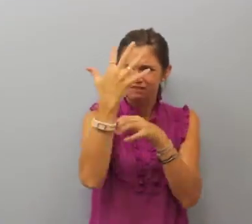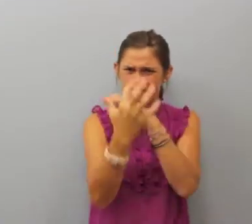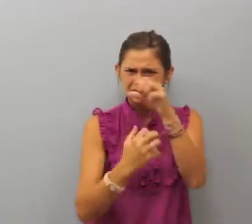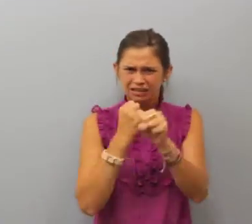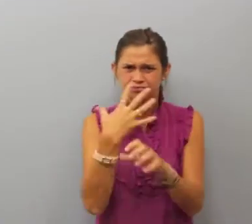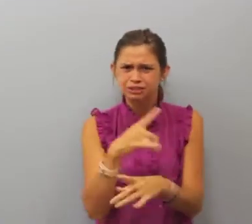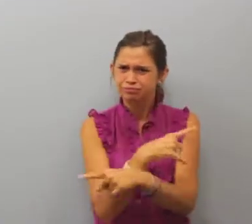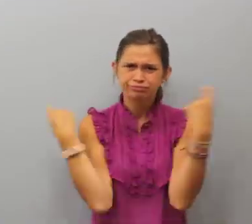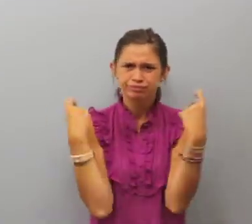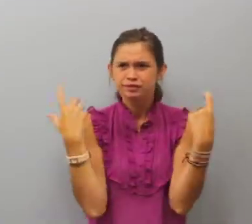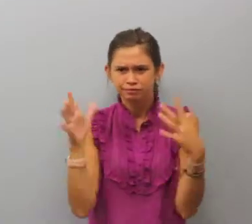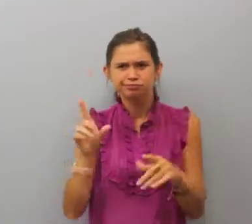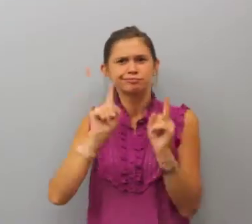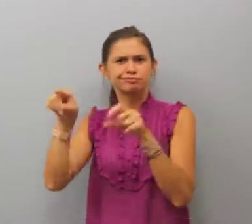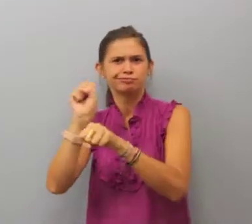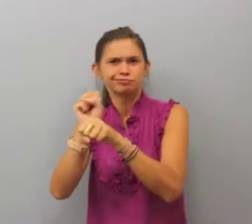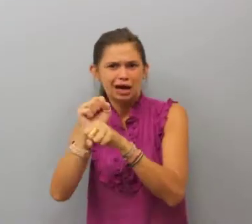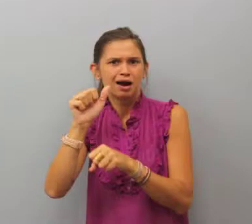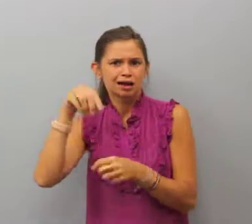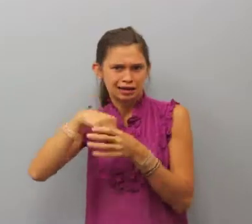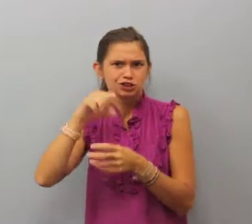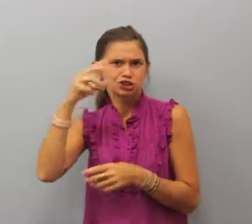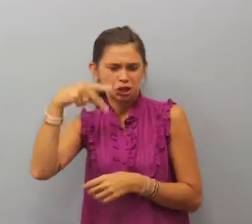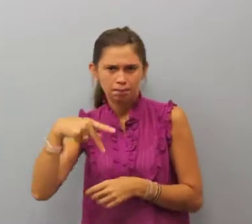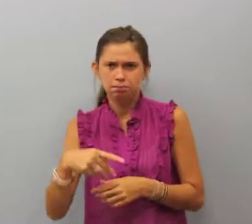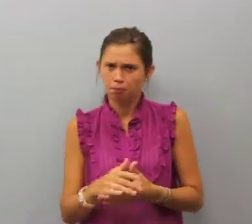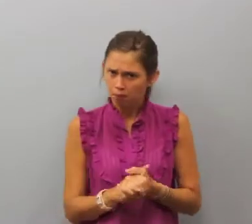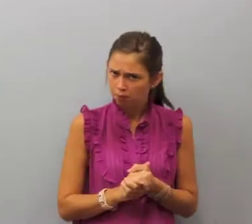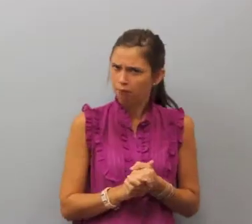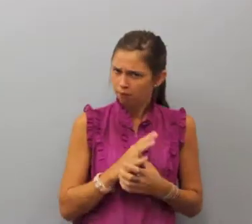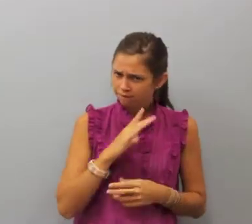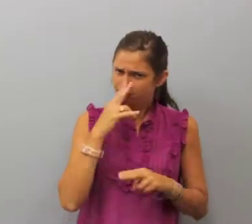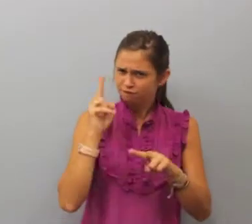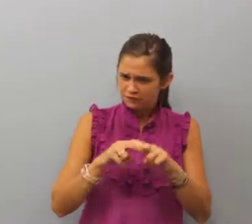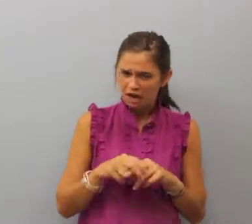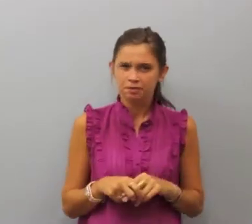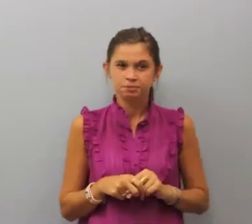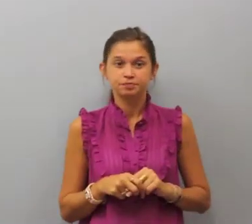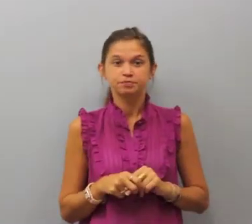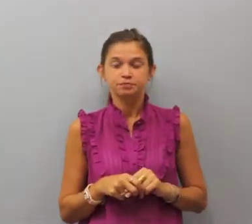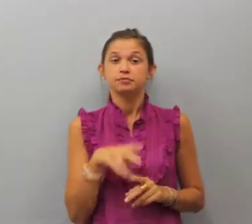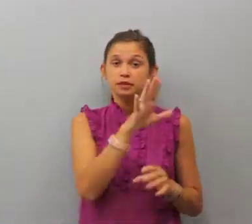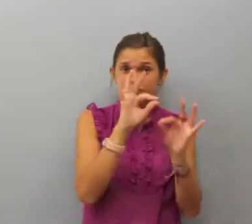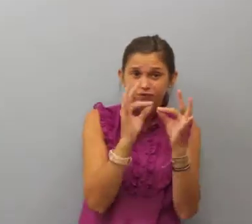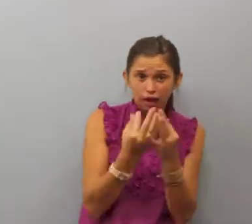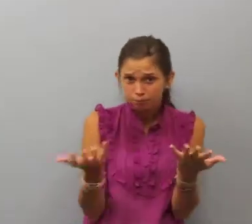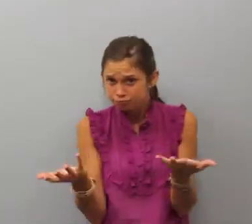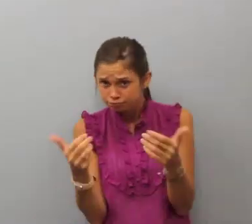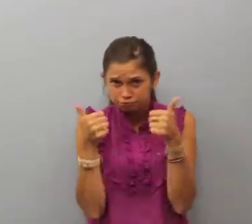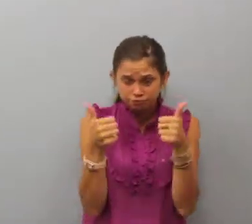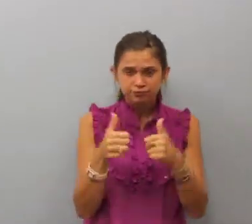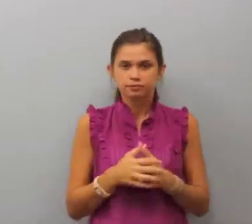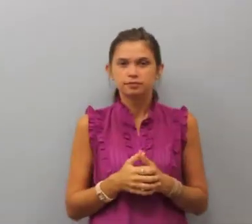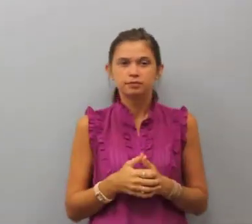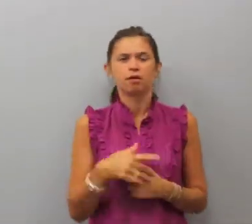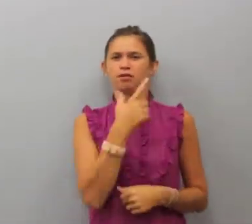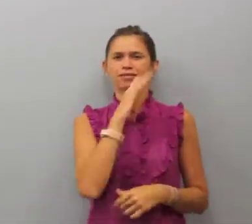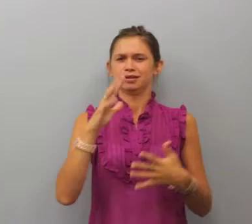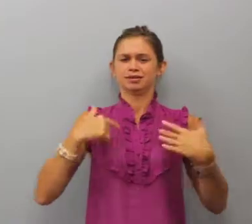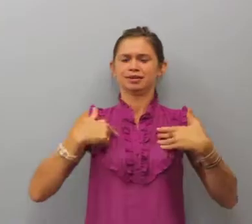that, he, of course, studied tattoo artistry for 5 years. His family's doing